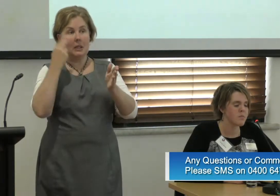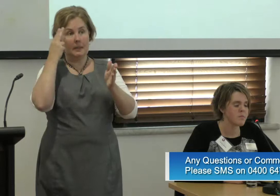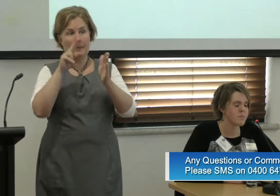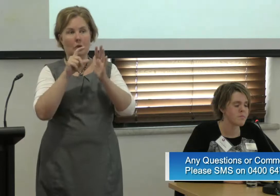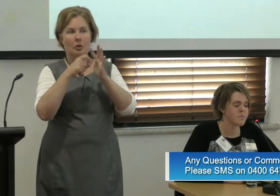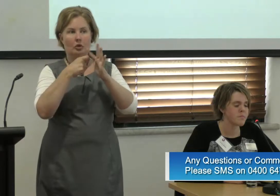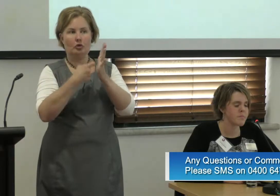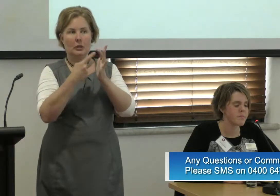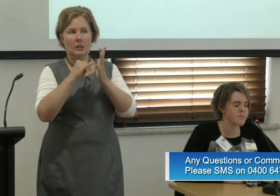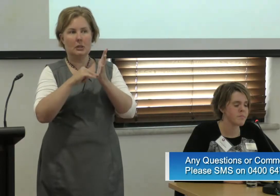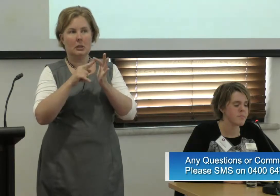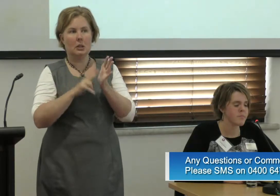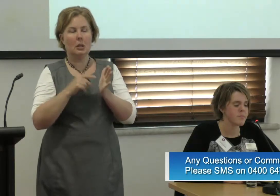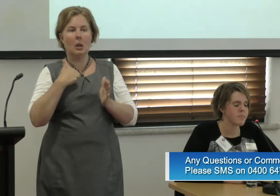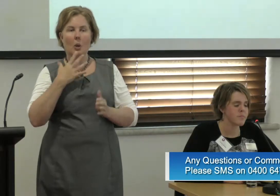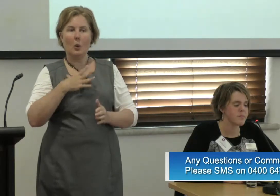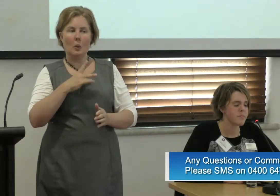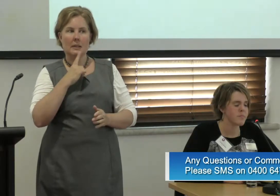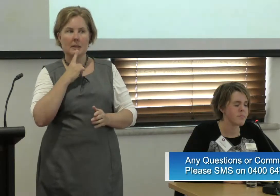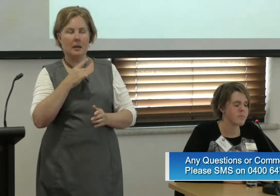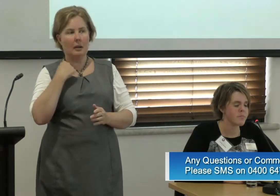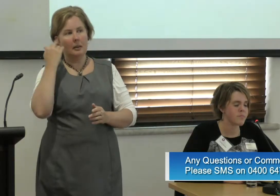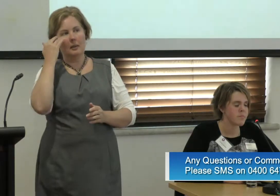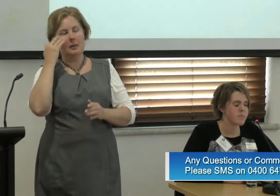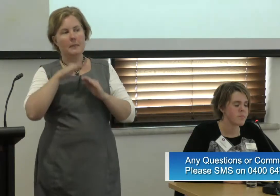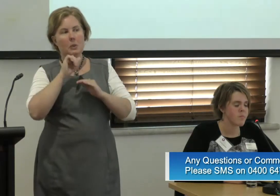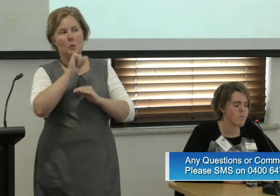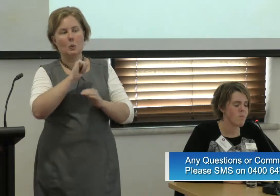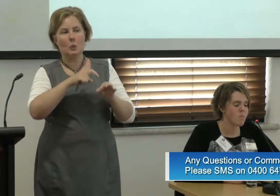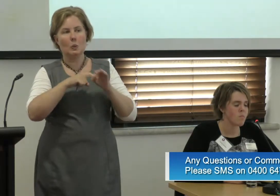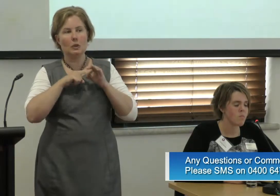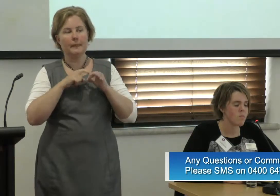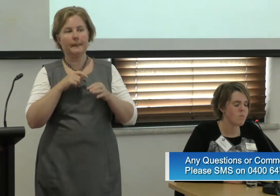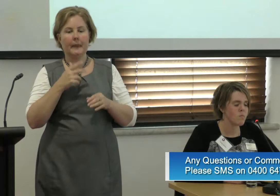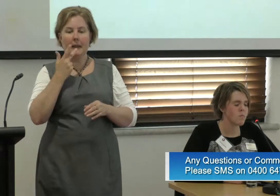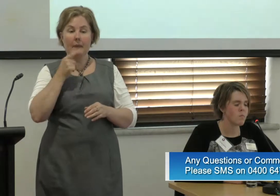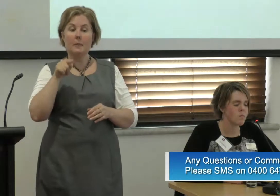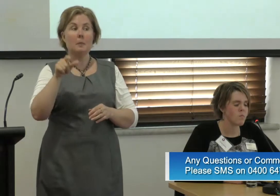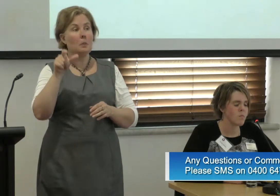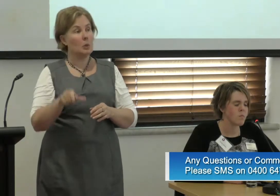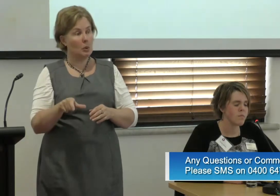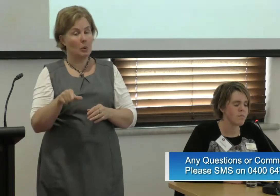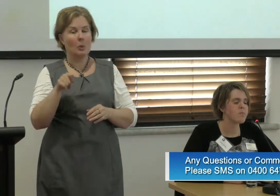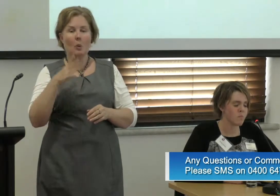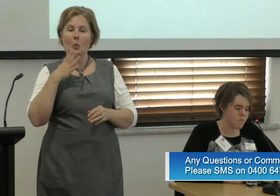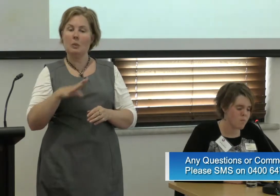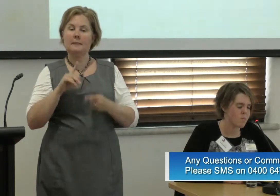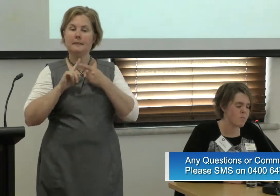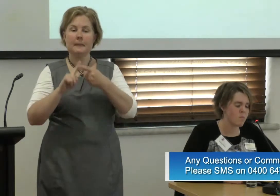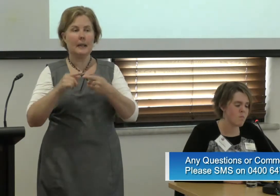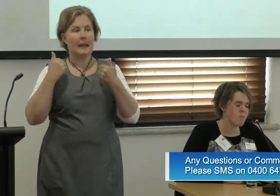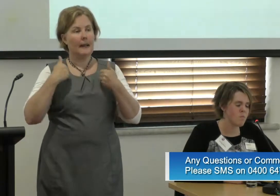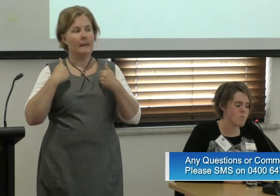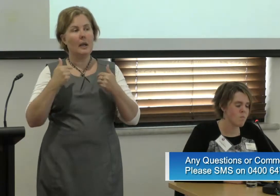depending on... sorry, Ali, I'm just thinking about your question. If the person wants to remain at home, for example,